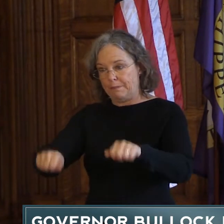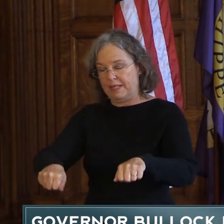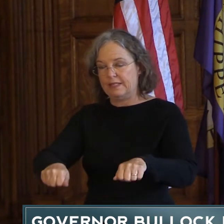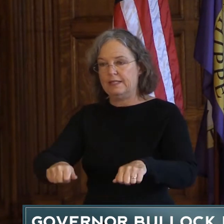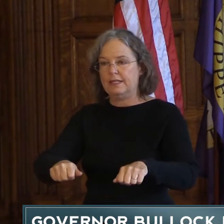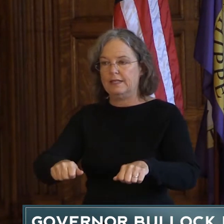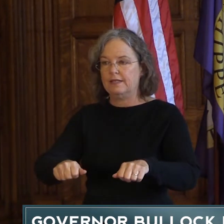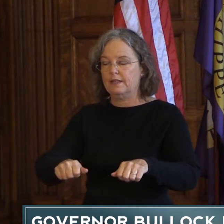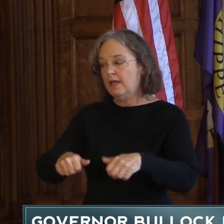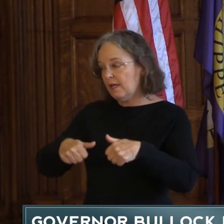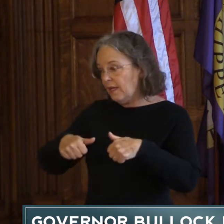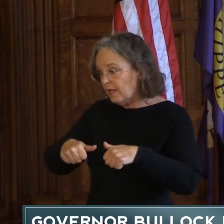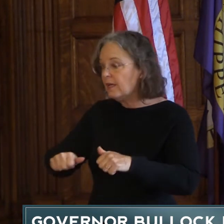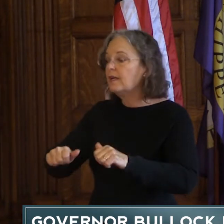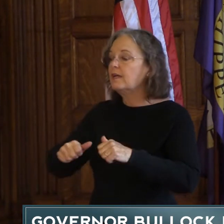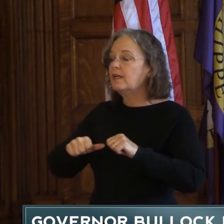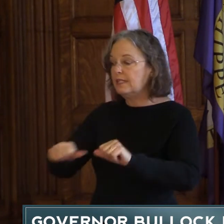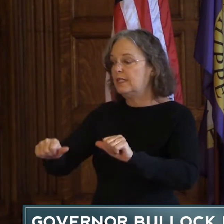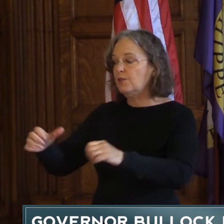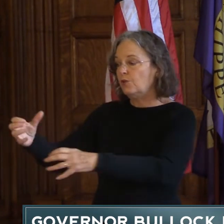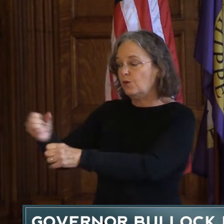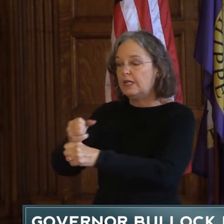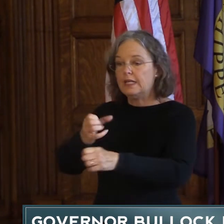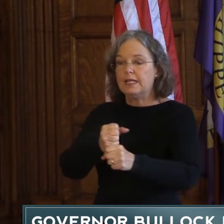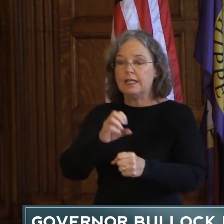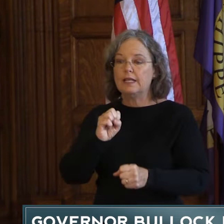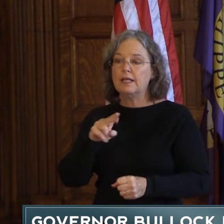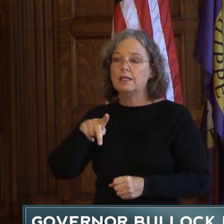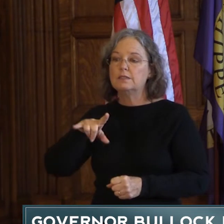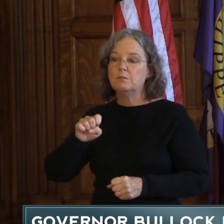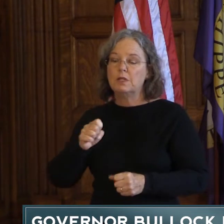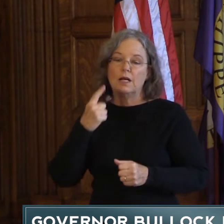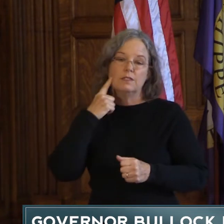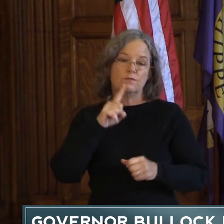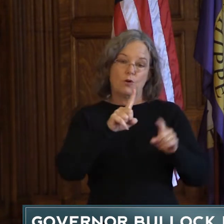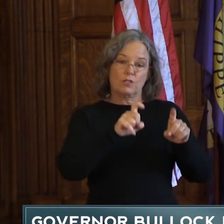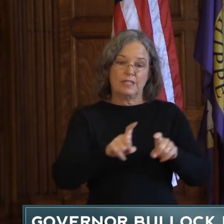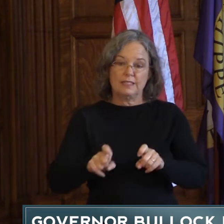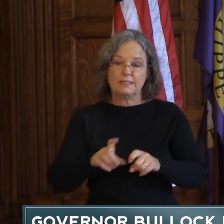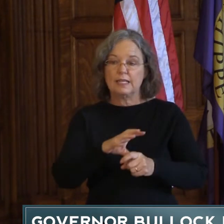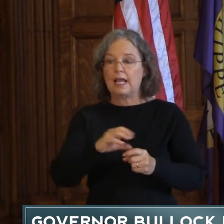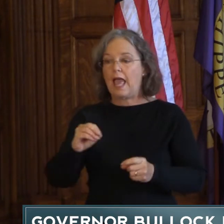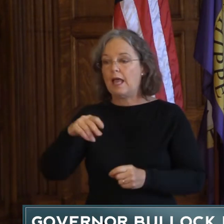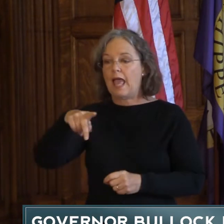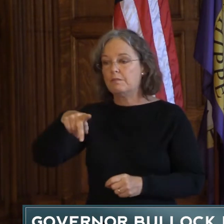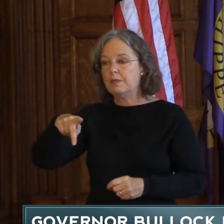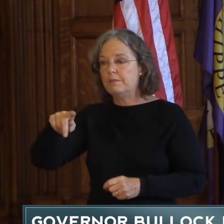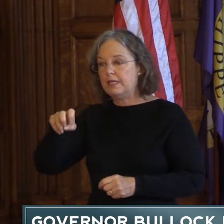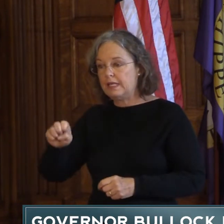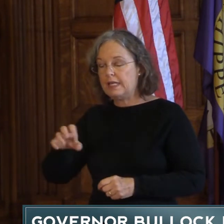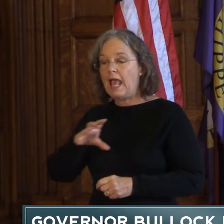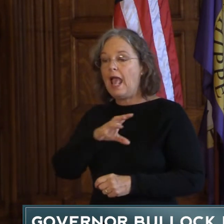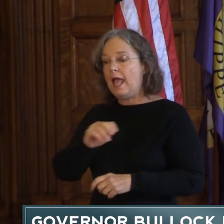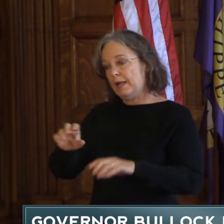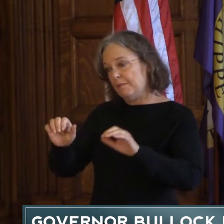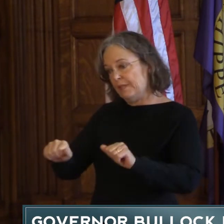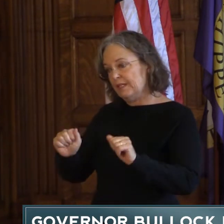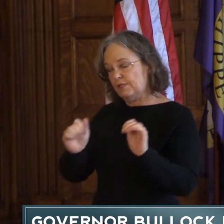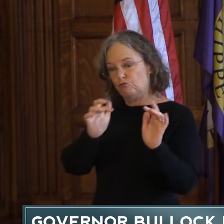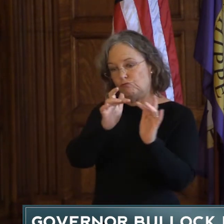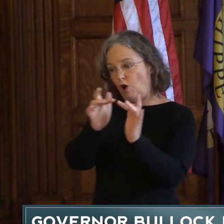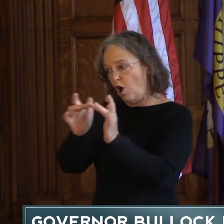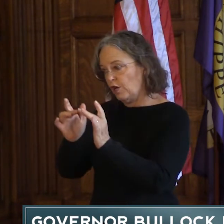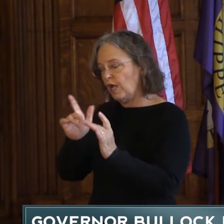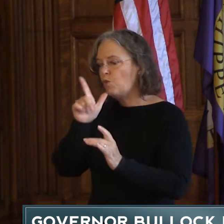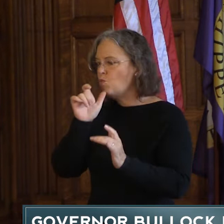continue to get supplies both for testing and PPE, and with our ability to contact and trace, I believe we'll be